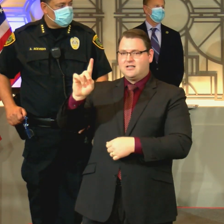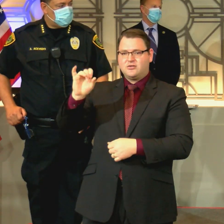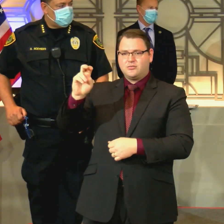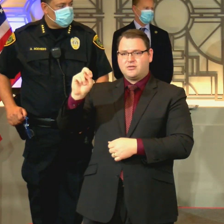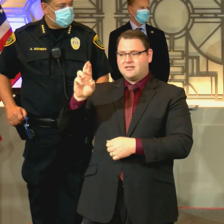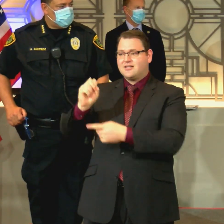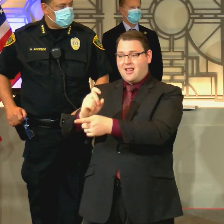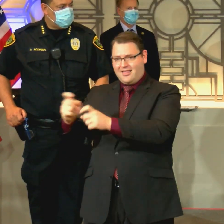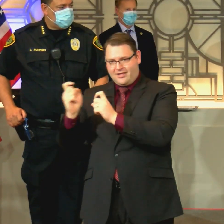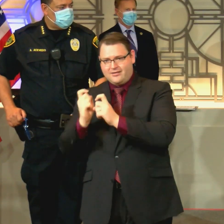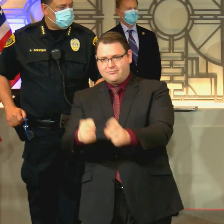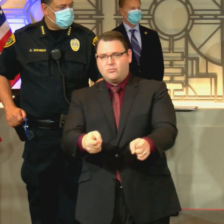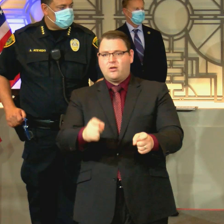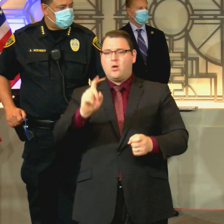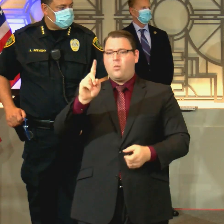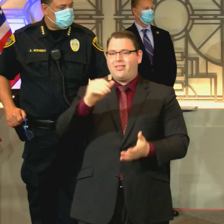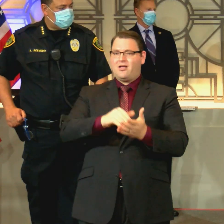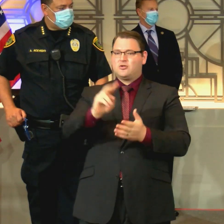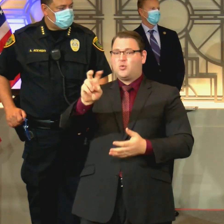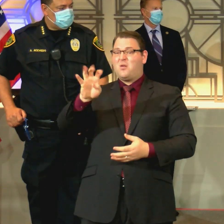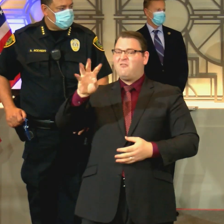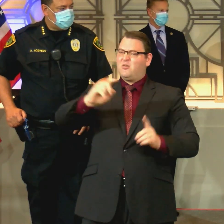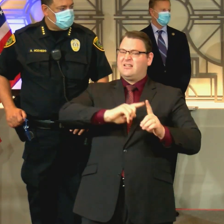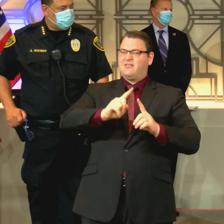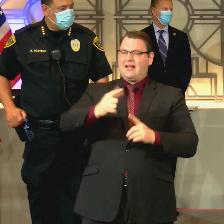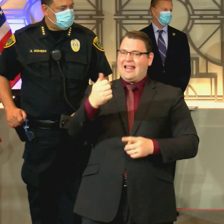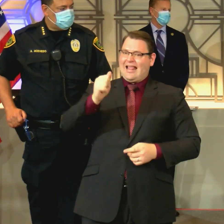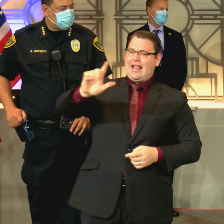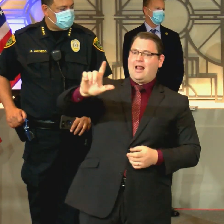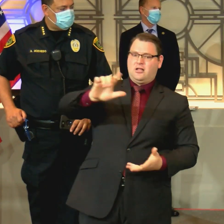1,240 gallons of hand sanitizer,